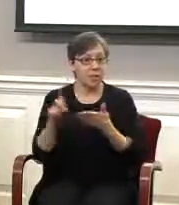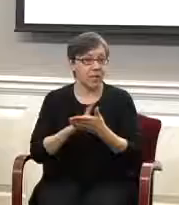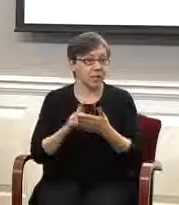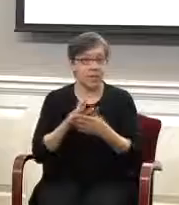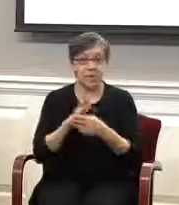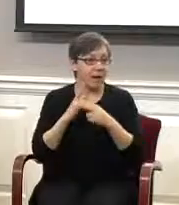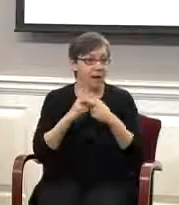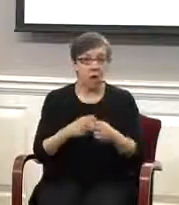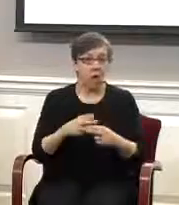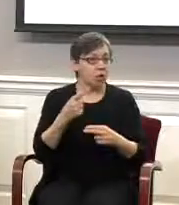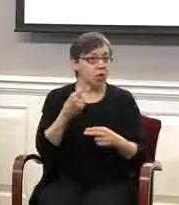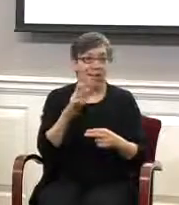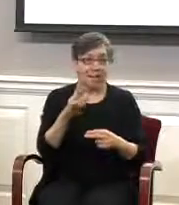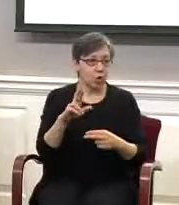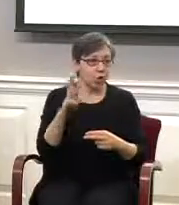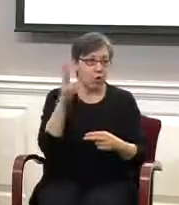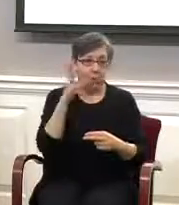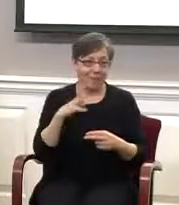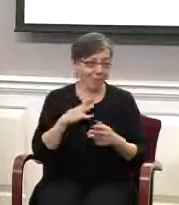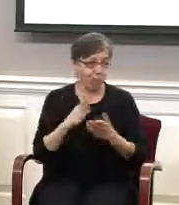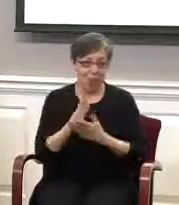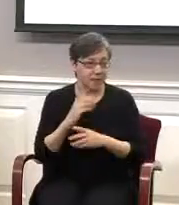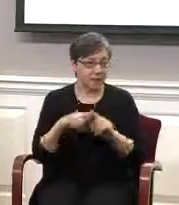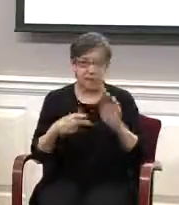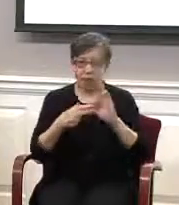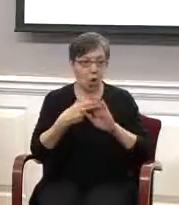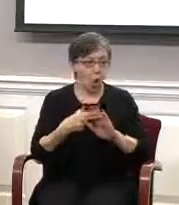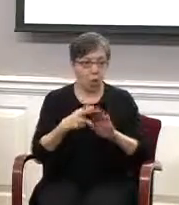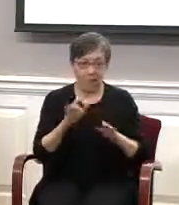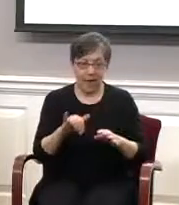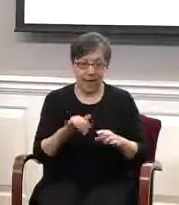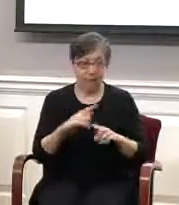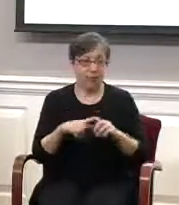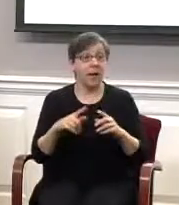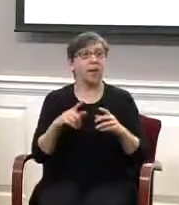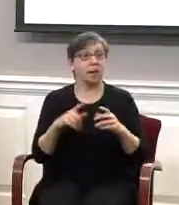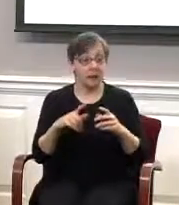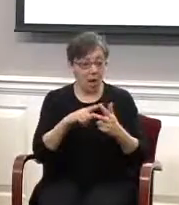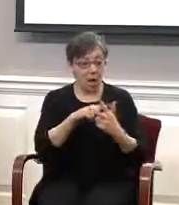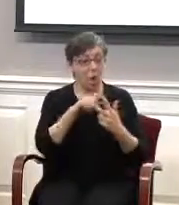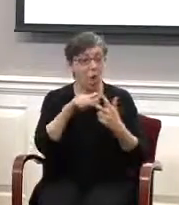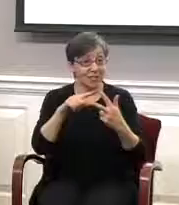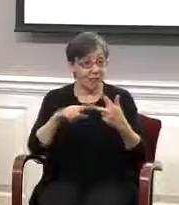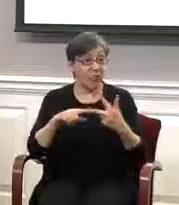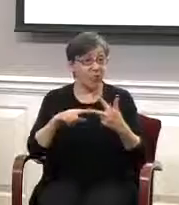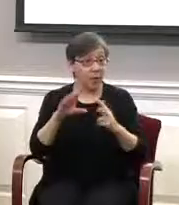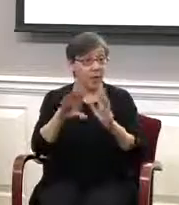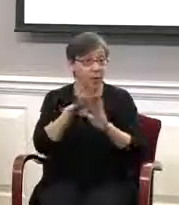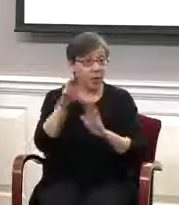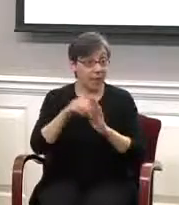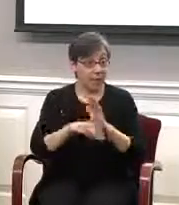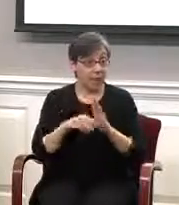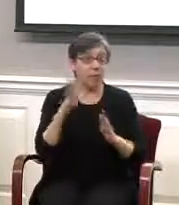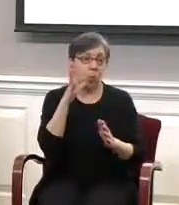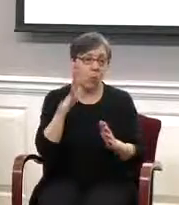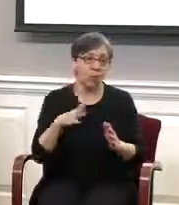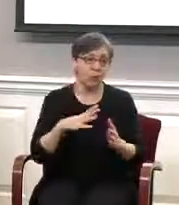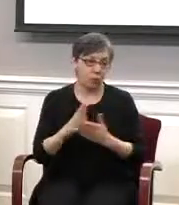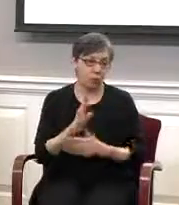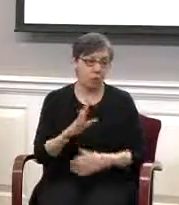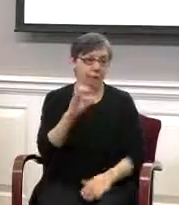called gender or women's rights, but the second most talked about issue across the 3 textbooks was gender and women's rights, from issues of